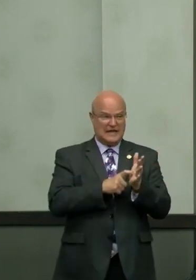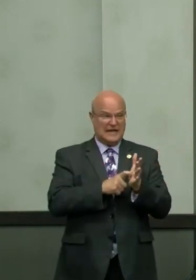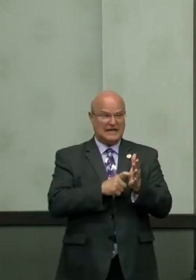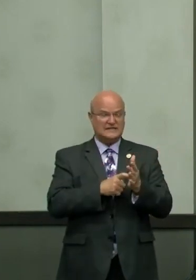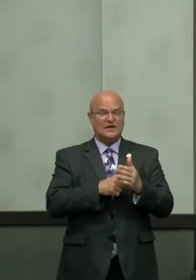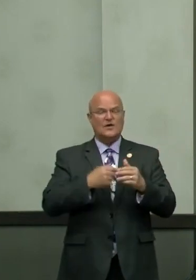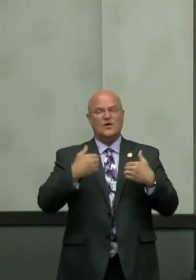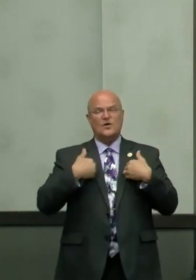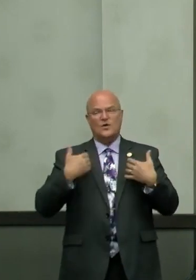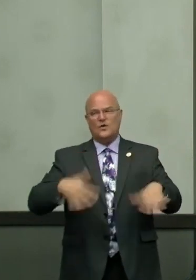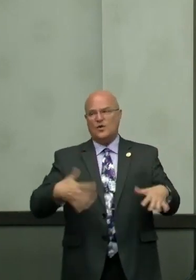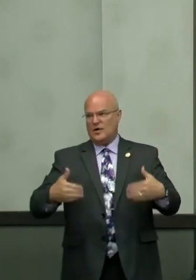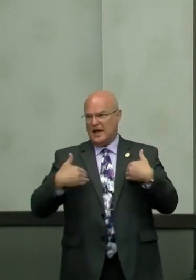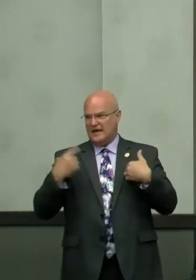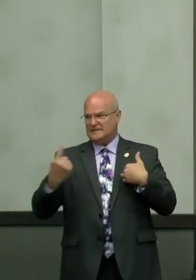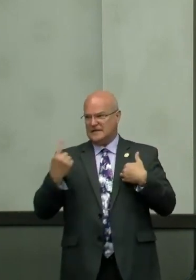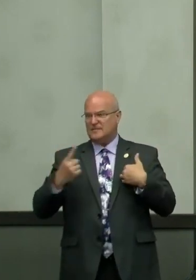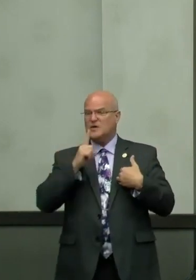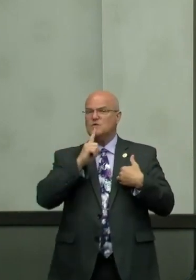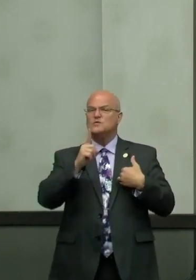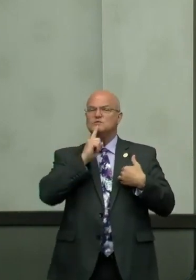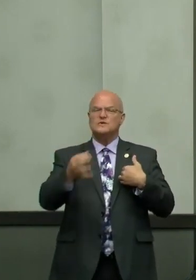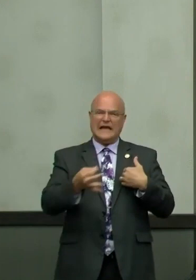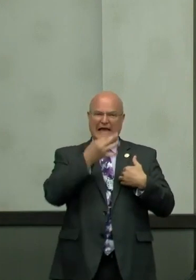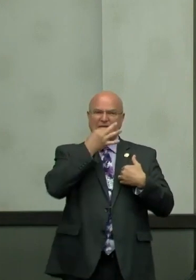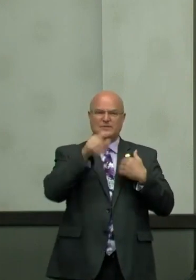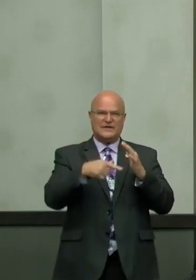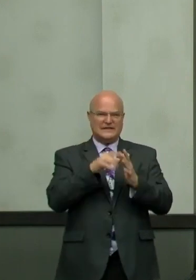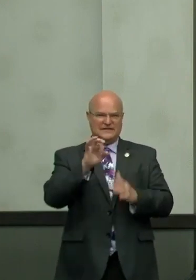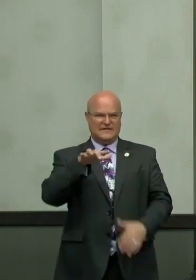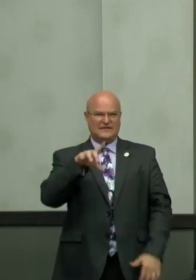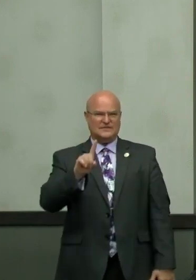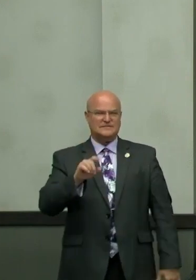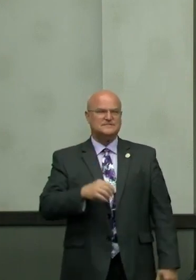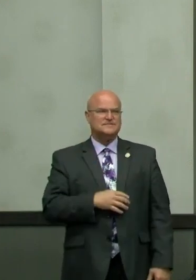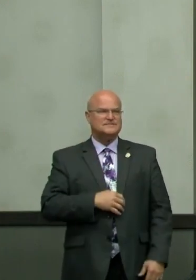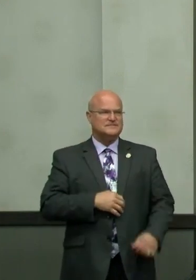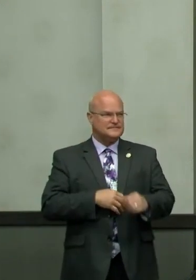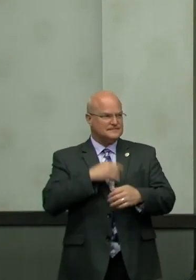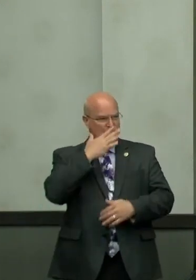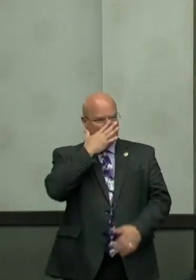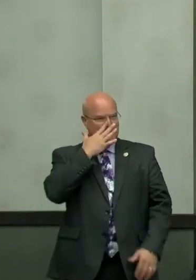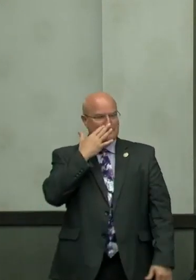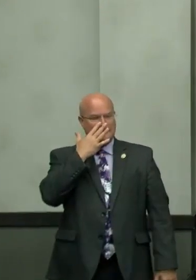and we're very blessed to have somebody really is a true expert in this field.